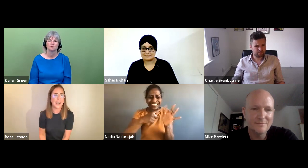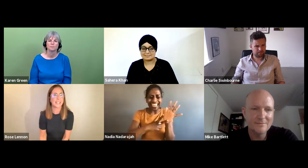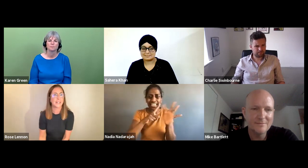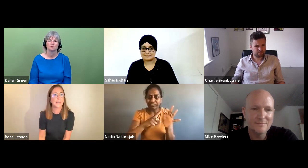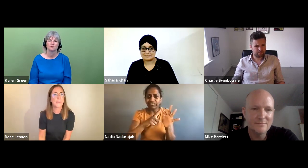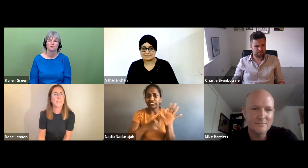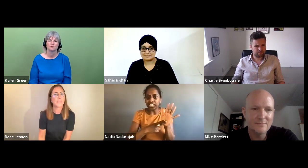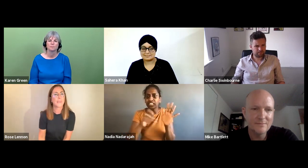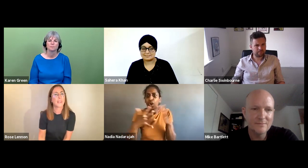that.